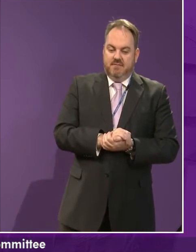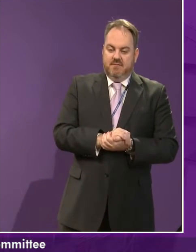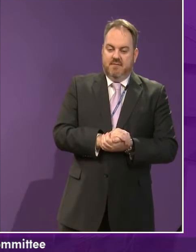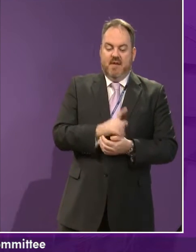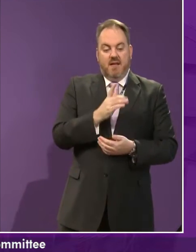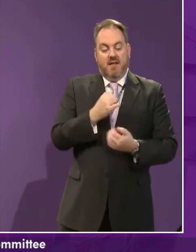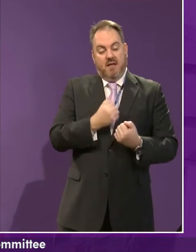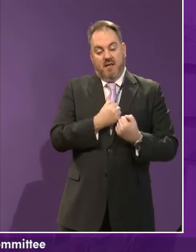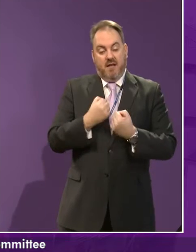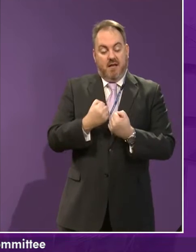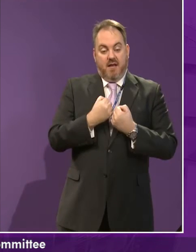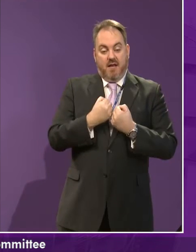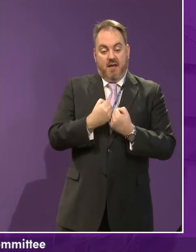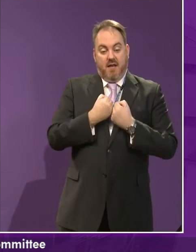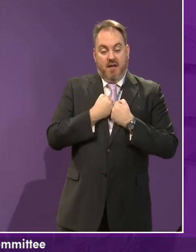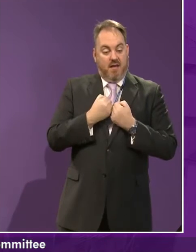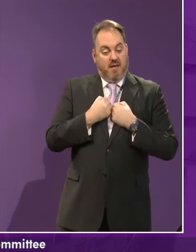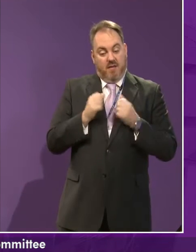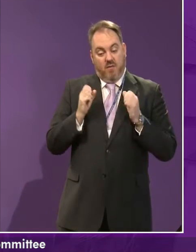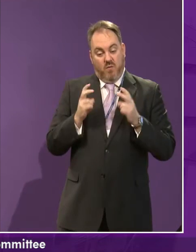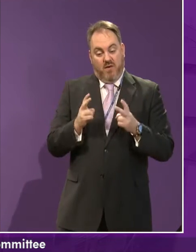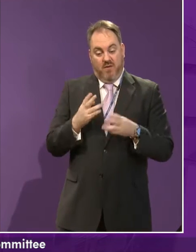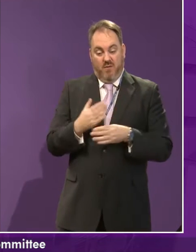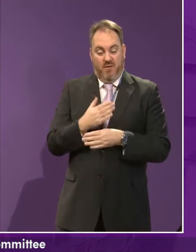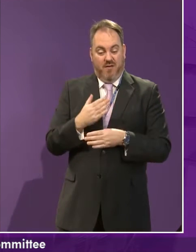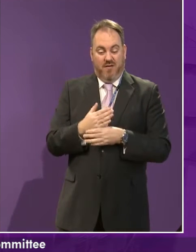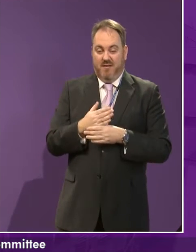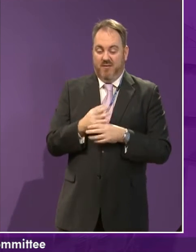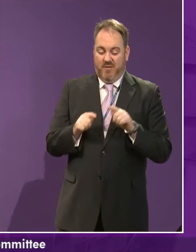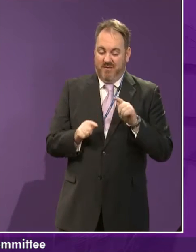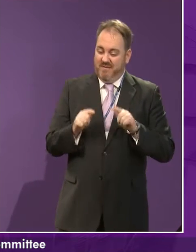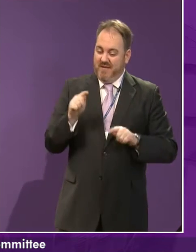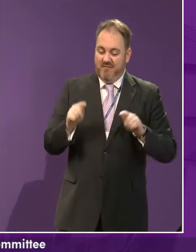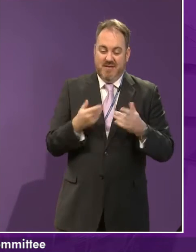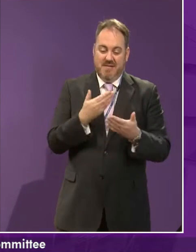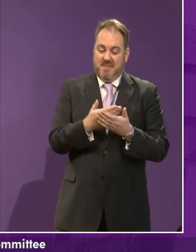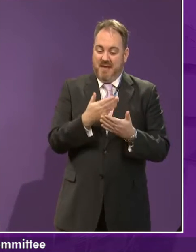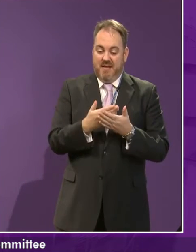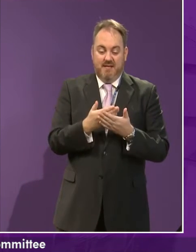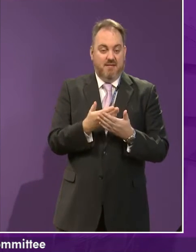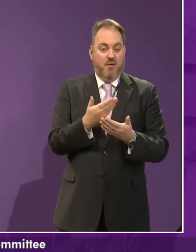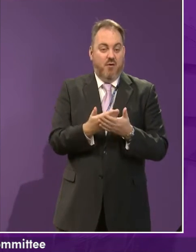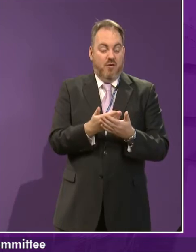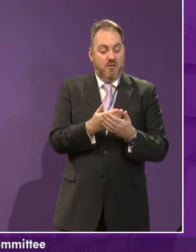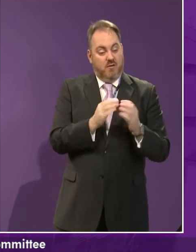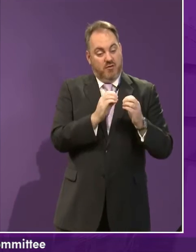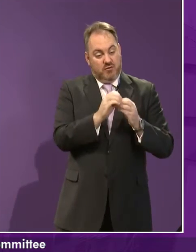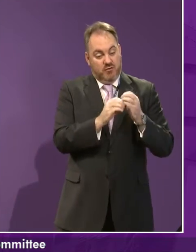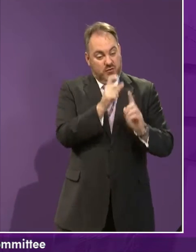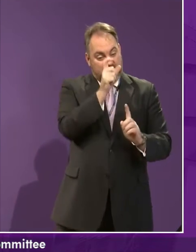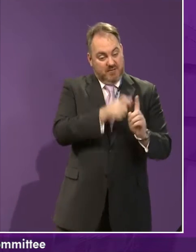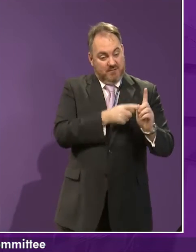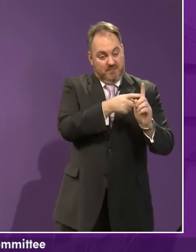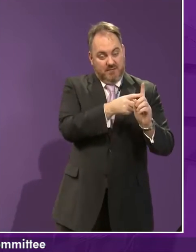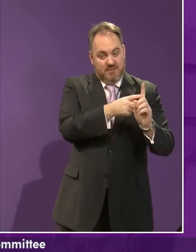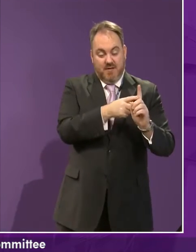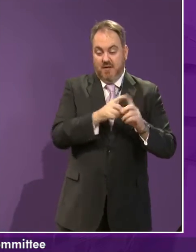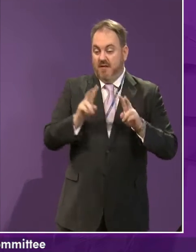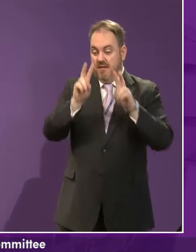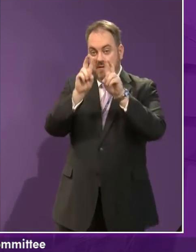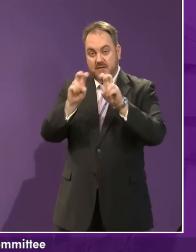inconsistency of approach, and it may depend on the subject area, it may depend on how things have been